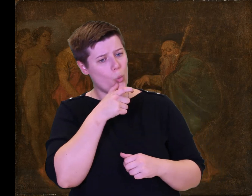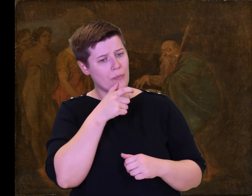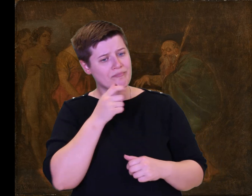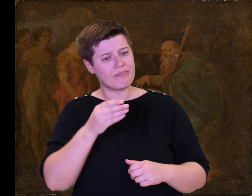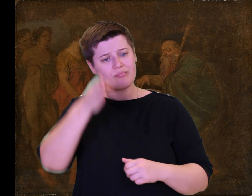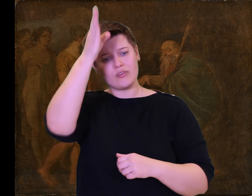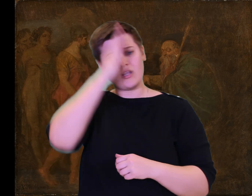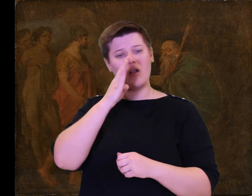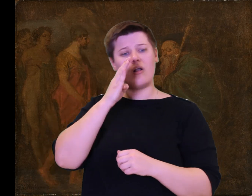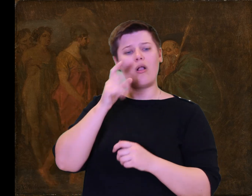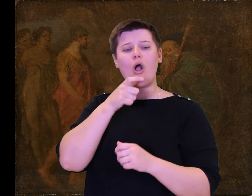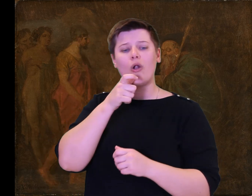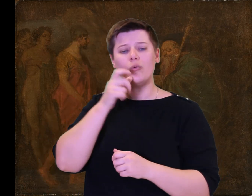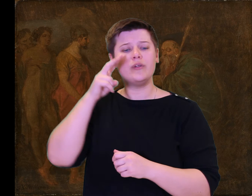spoke.